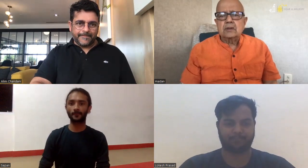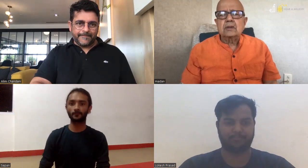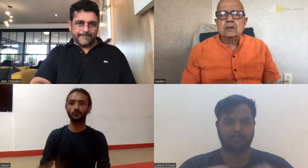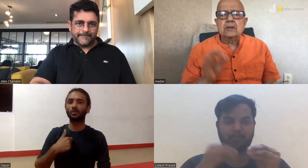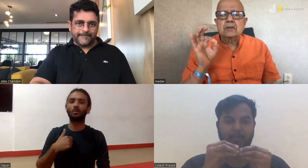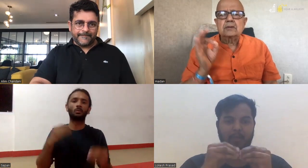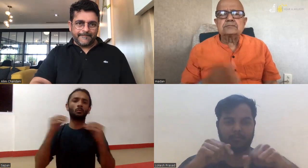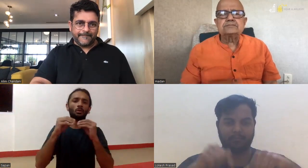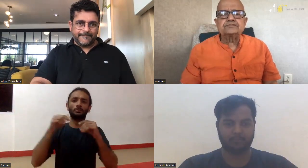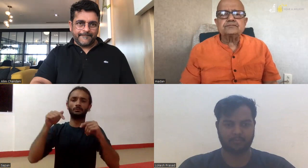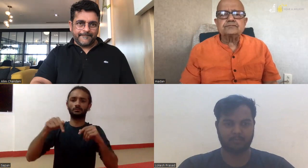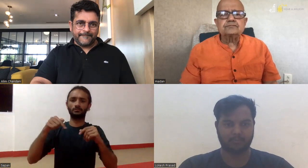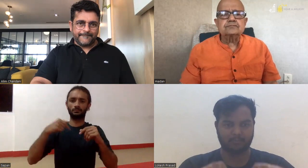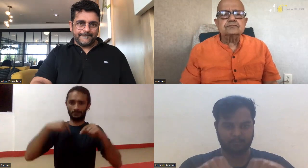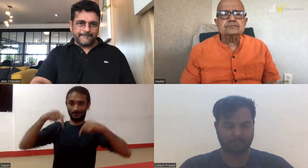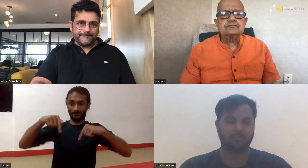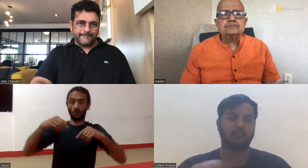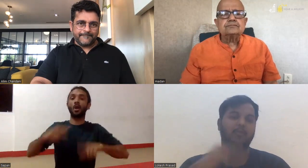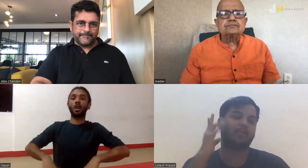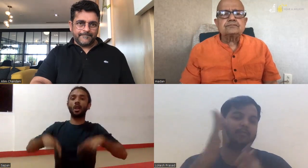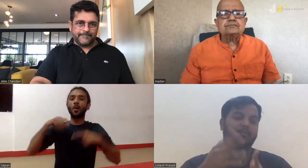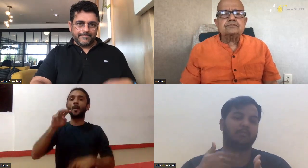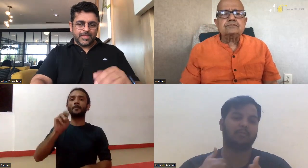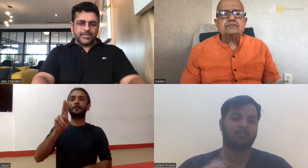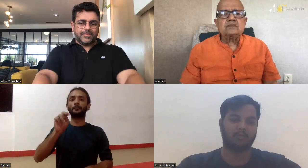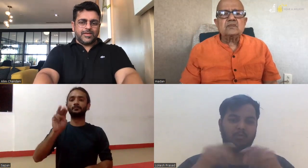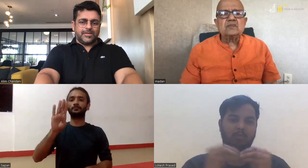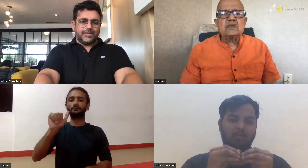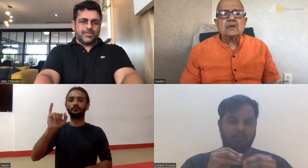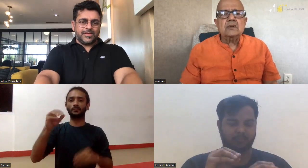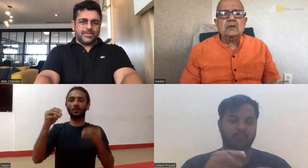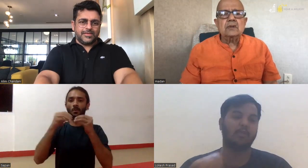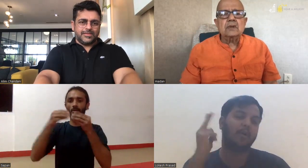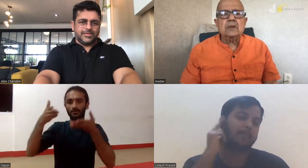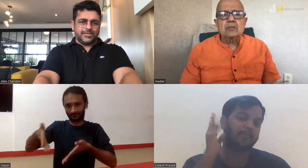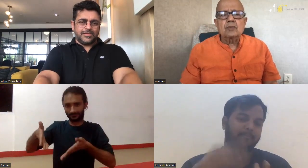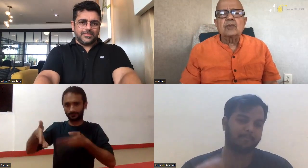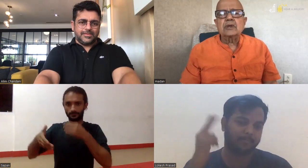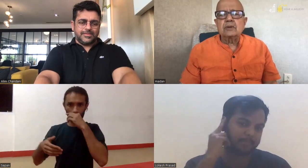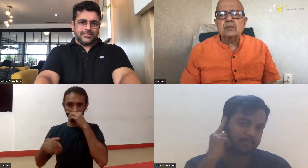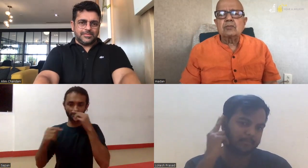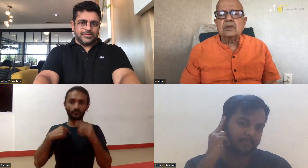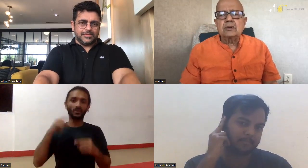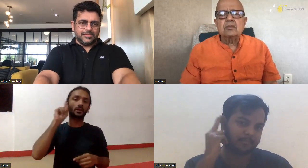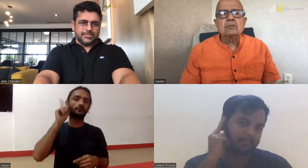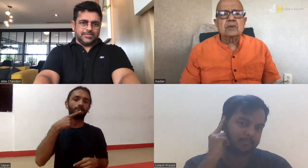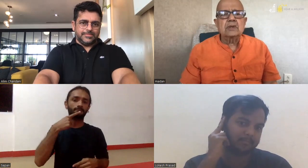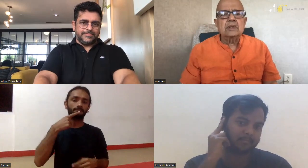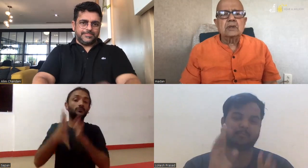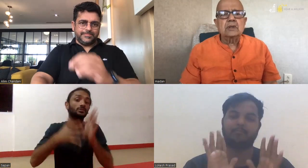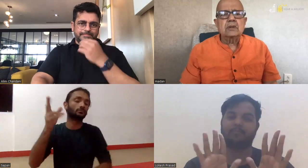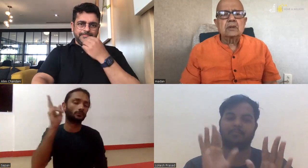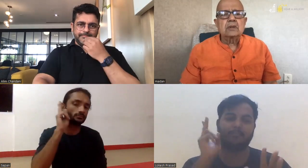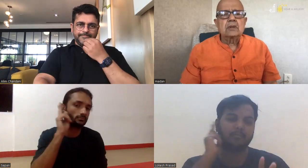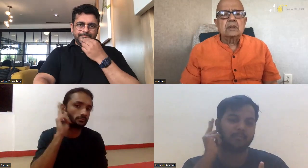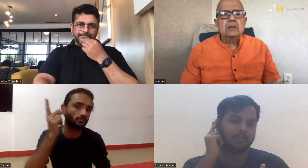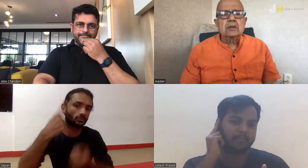sign, and I didn't know what sign language was all about. And I was scratching my head at that time that what are they doing with their hands?